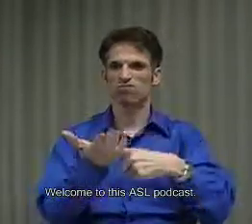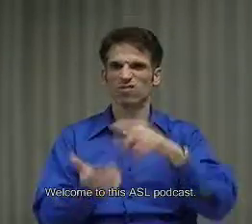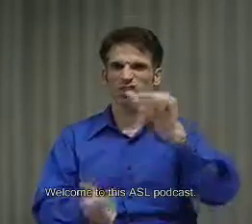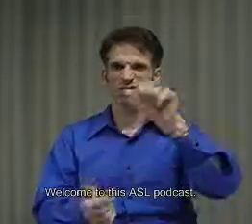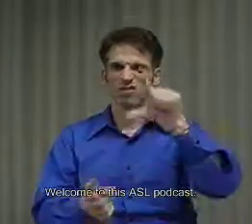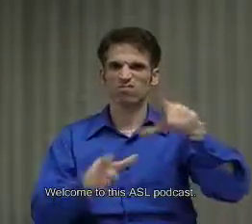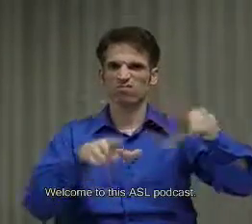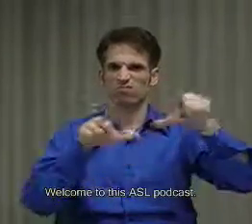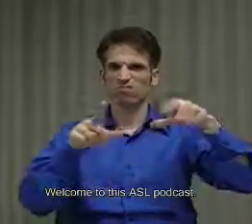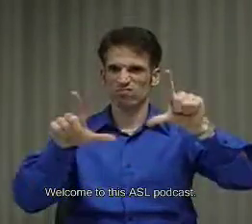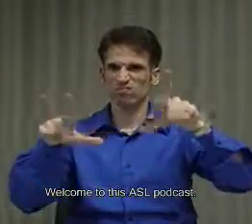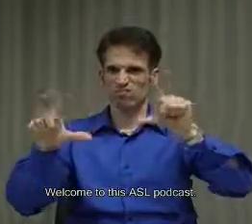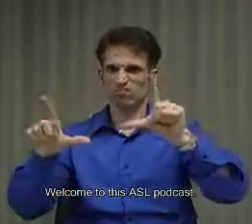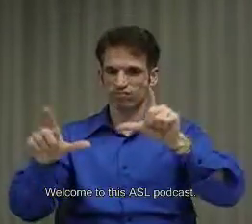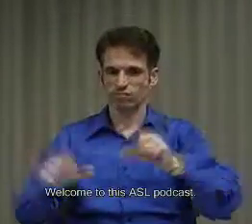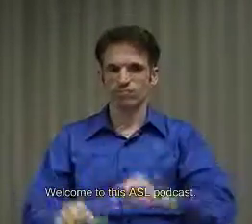Welcome to this ASL podcast.